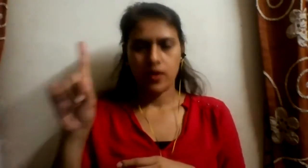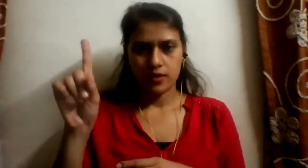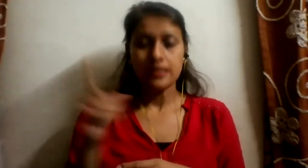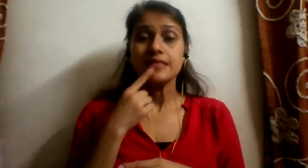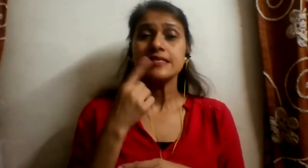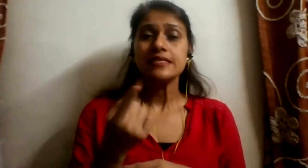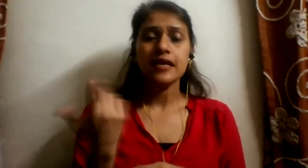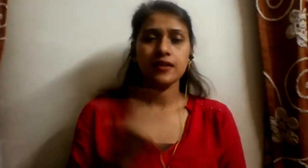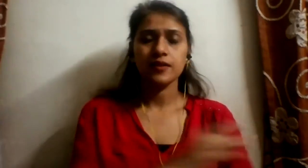it actually said,